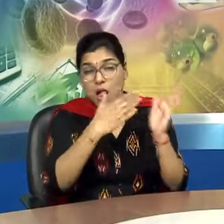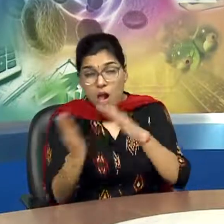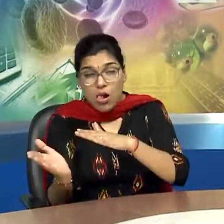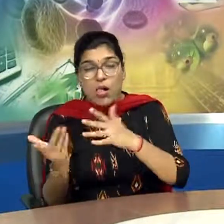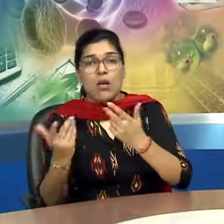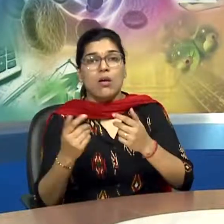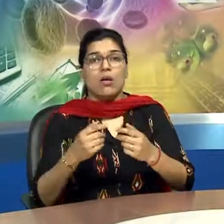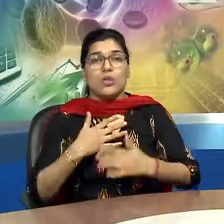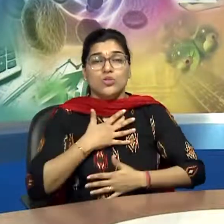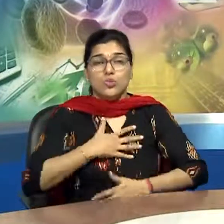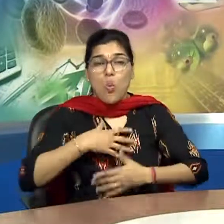proper manner.